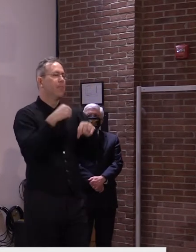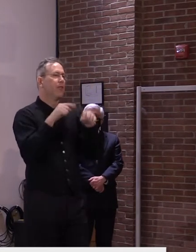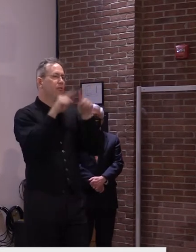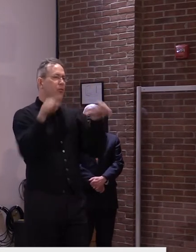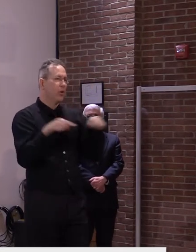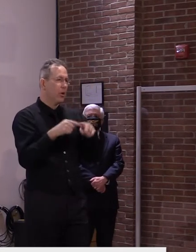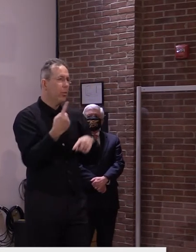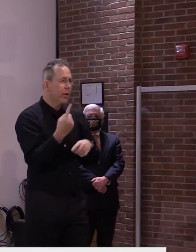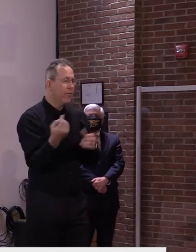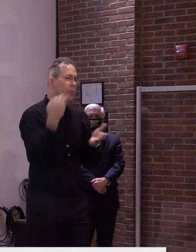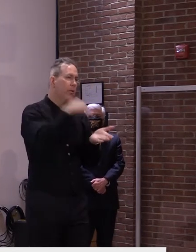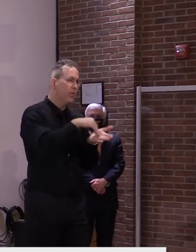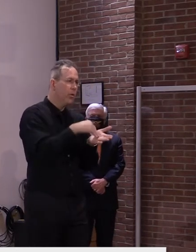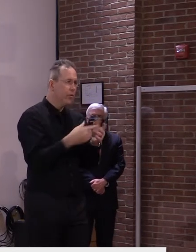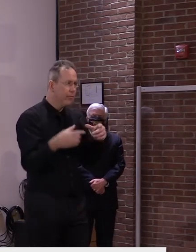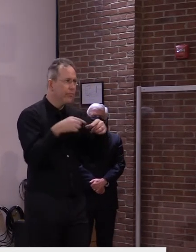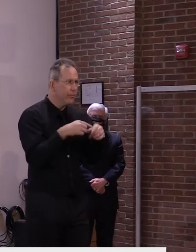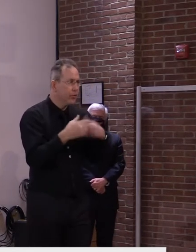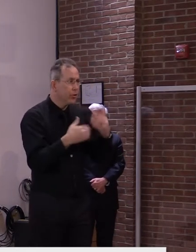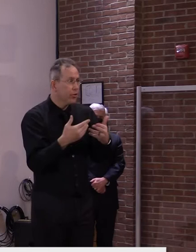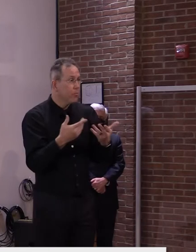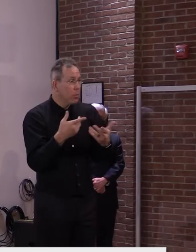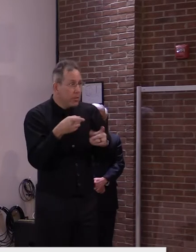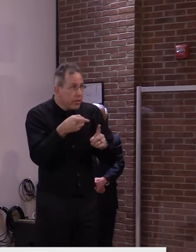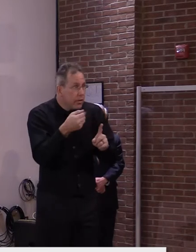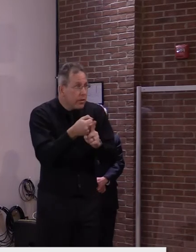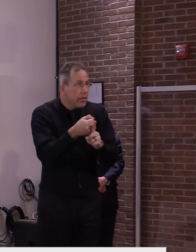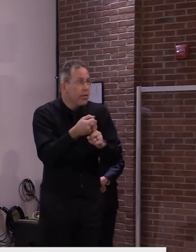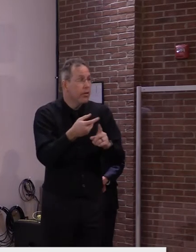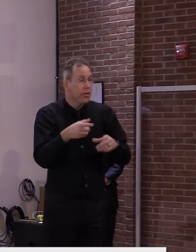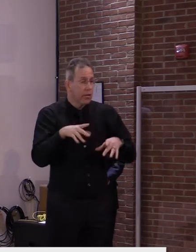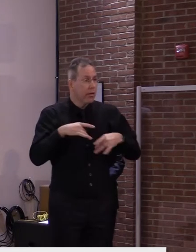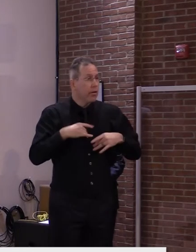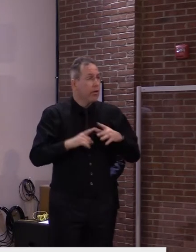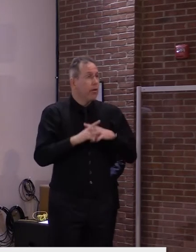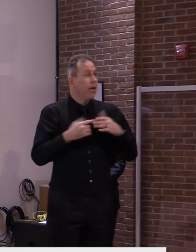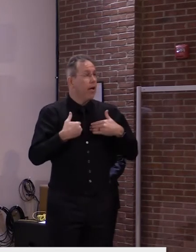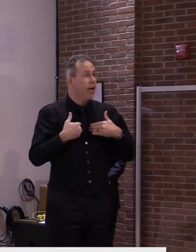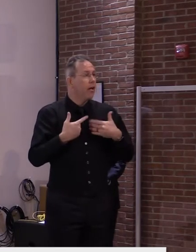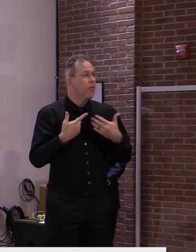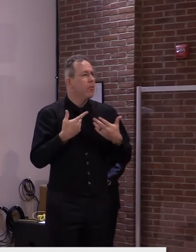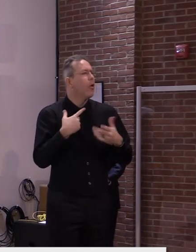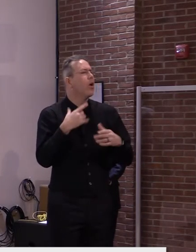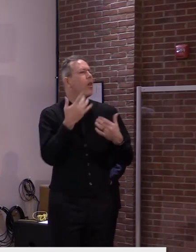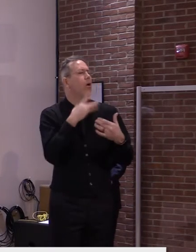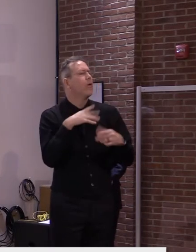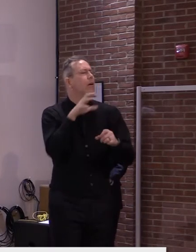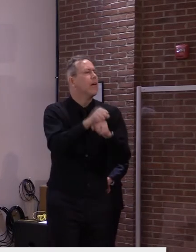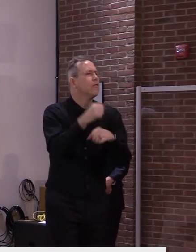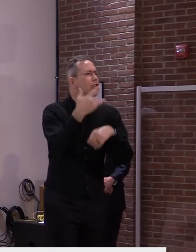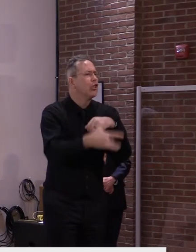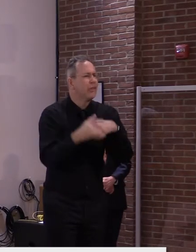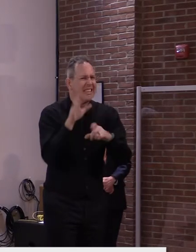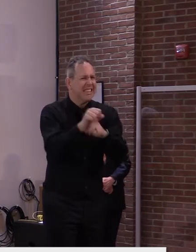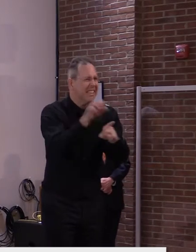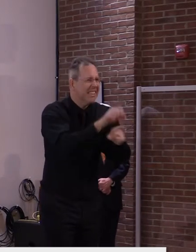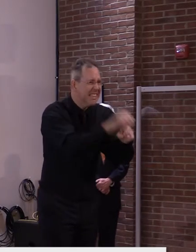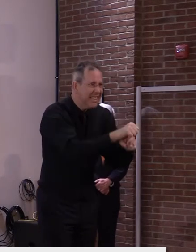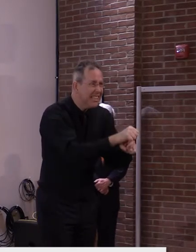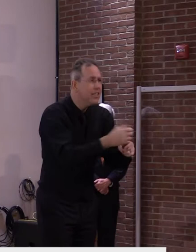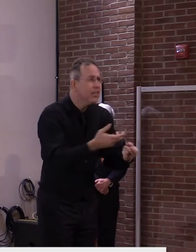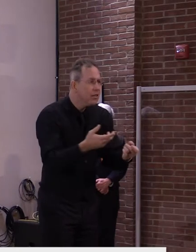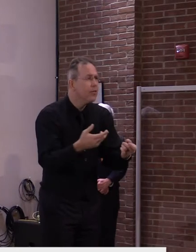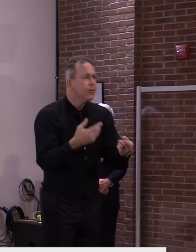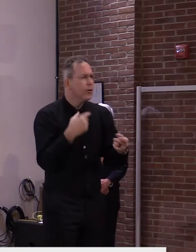case early enough in the game. And so just helping them understand the timing of when person's infectious, when a person